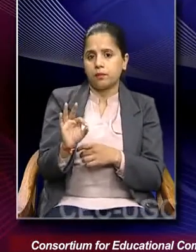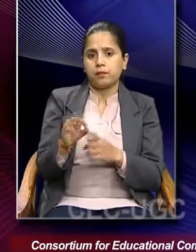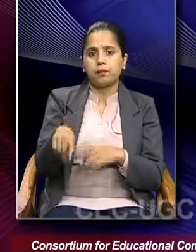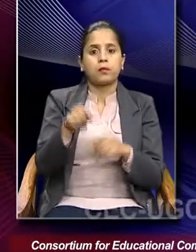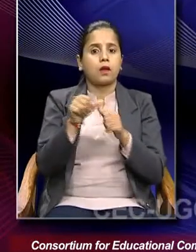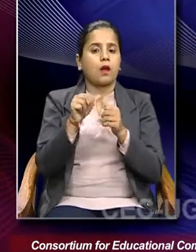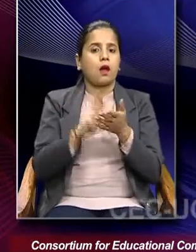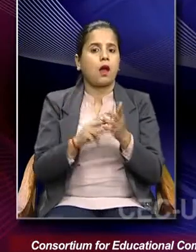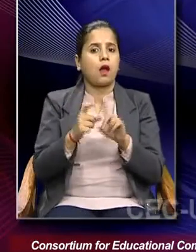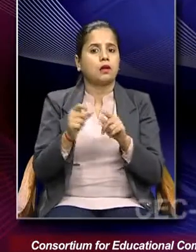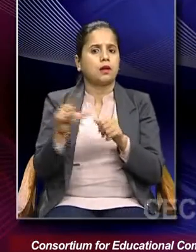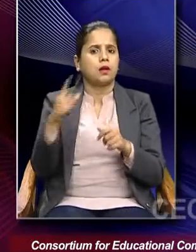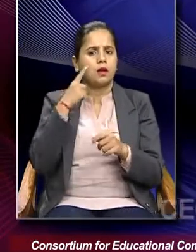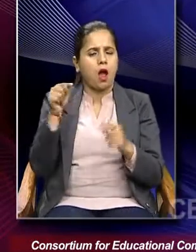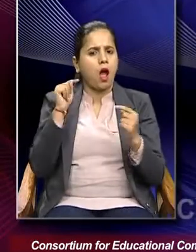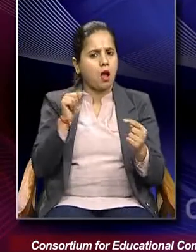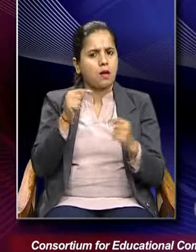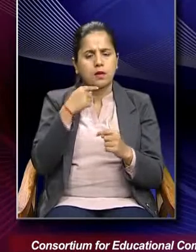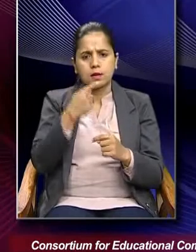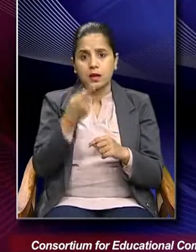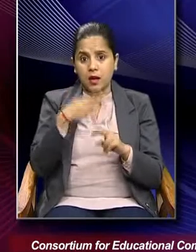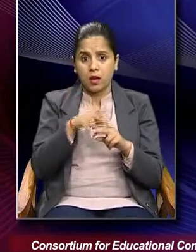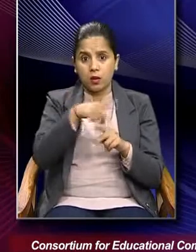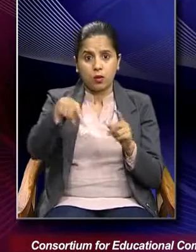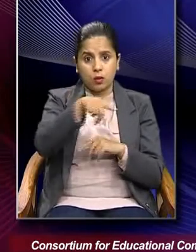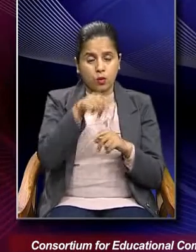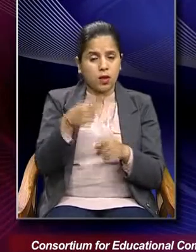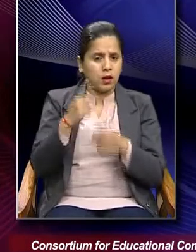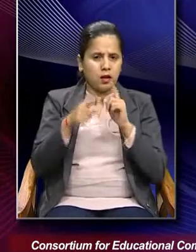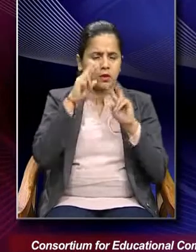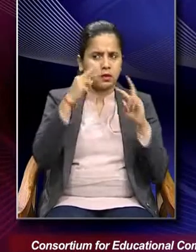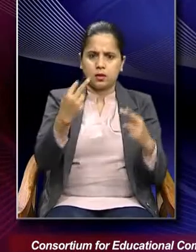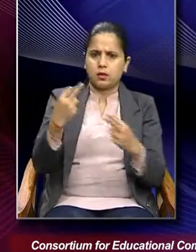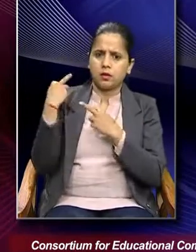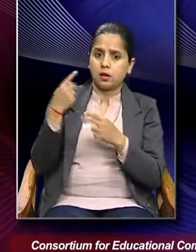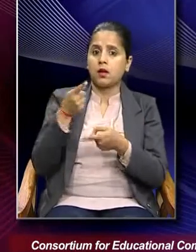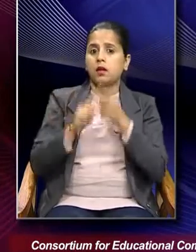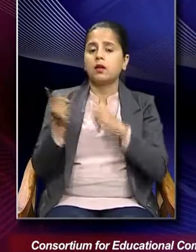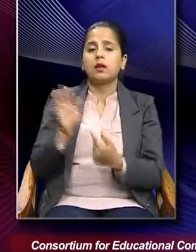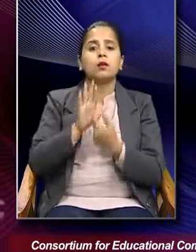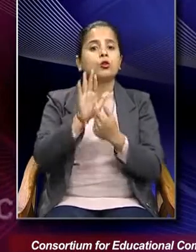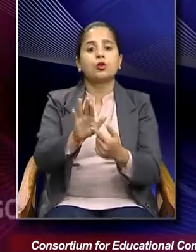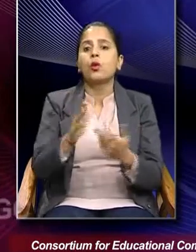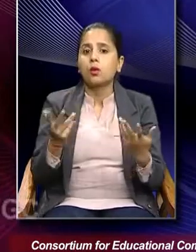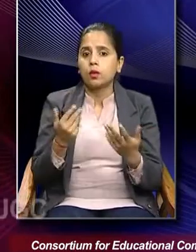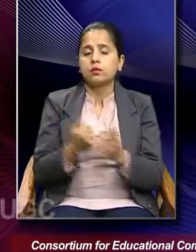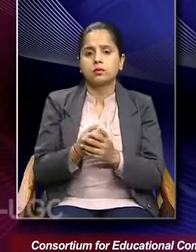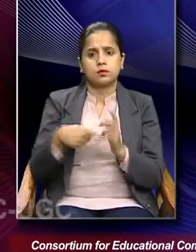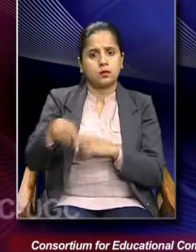Gunder Frank argued that if you explore history, then history demonstrates